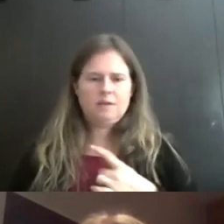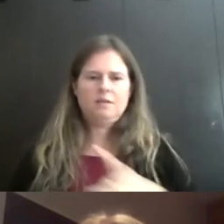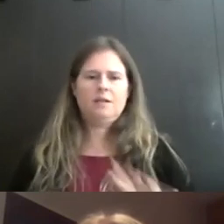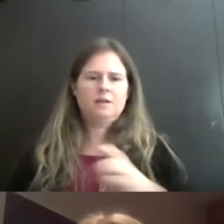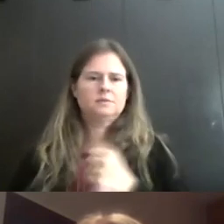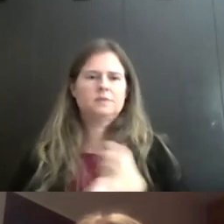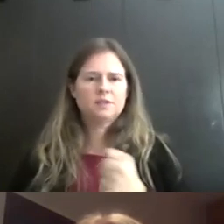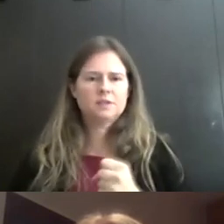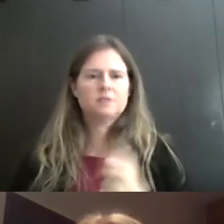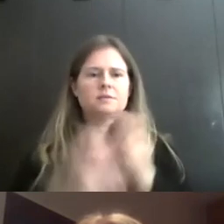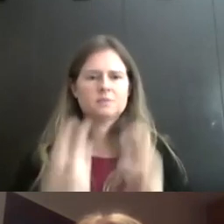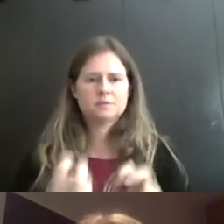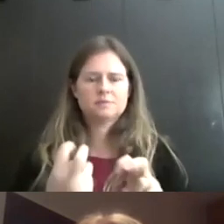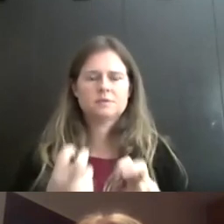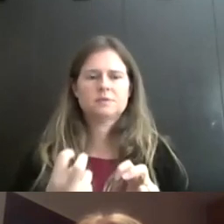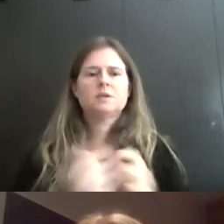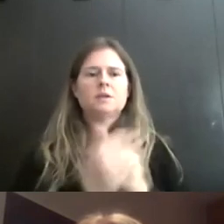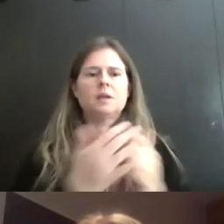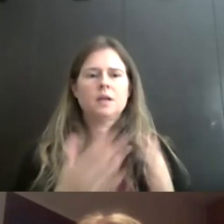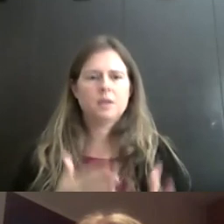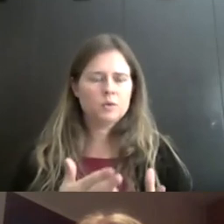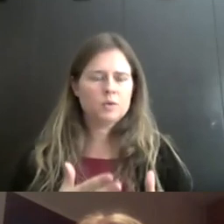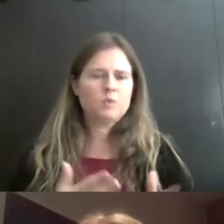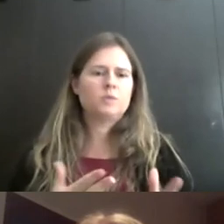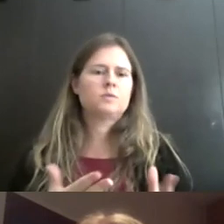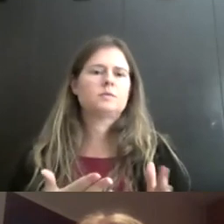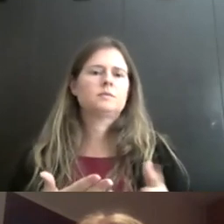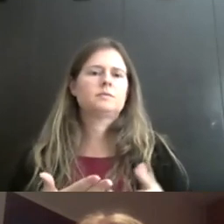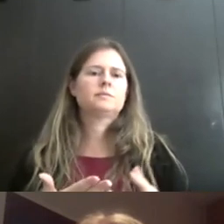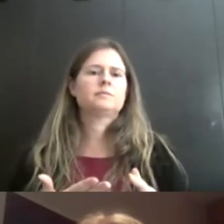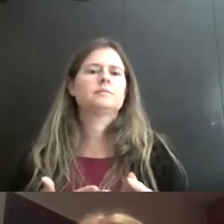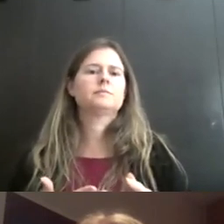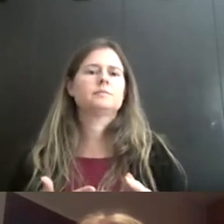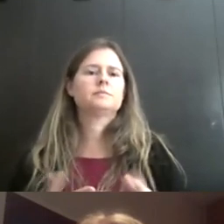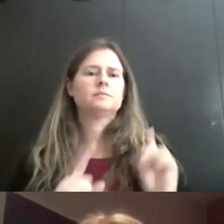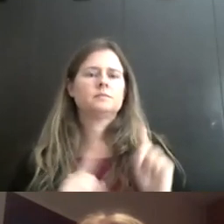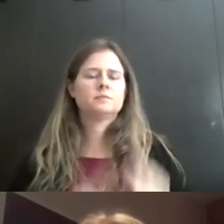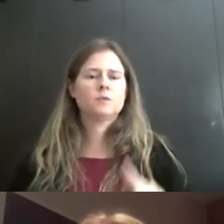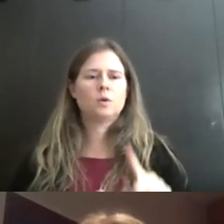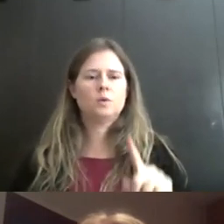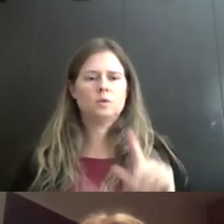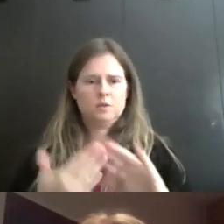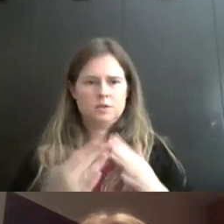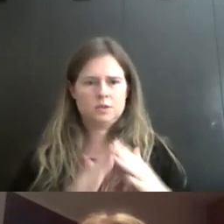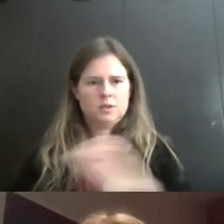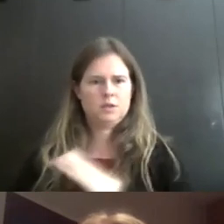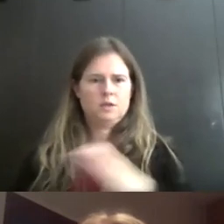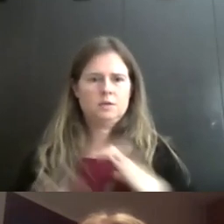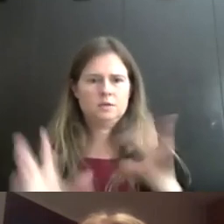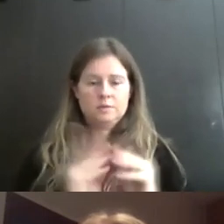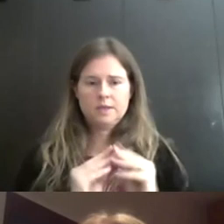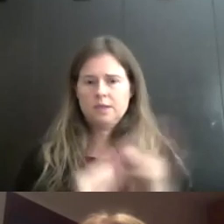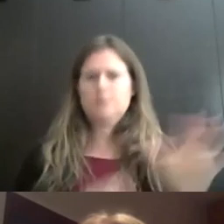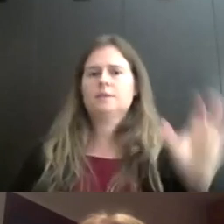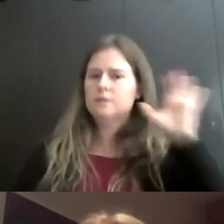Now is the time to sit down and go to a city council meeting and just listen, and